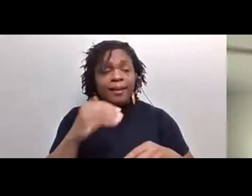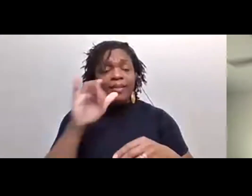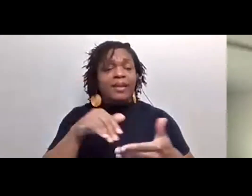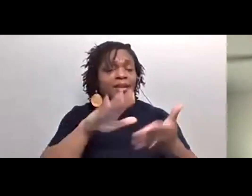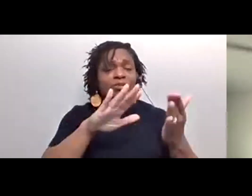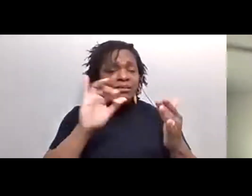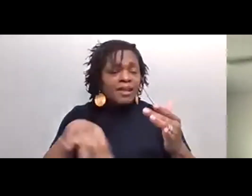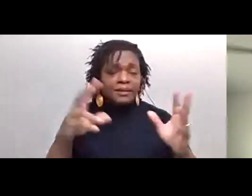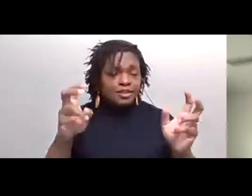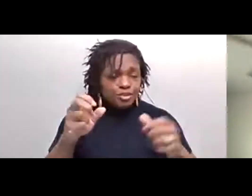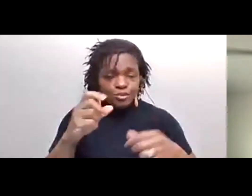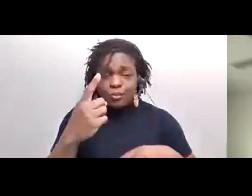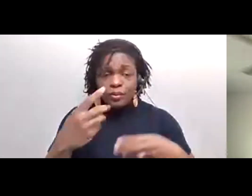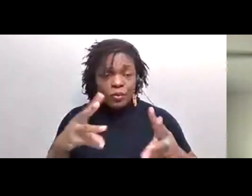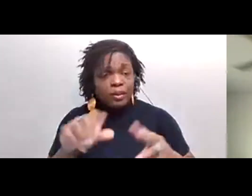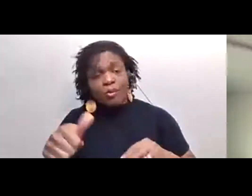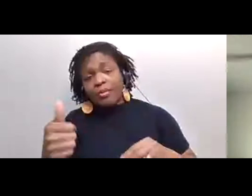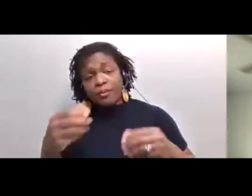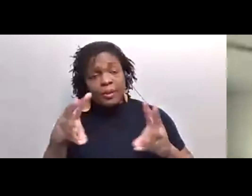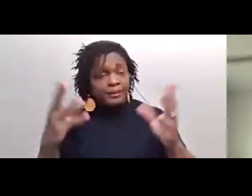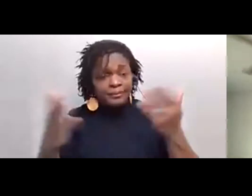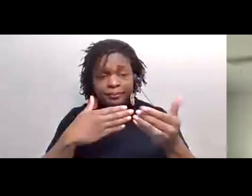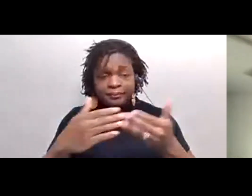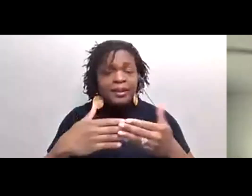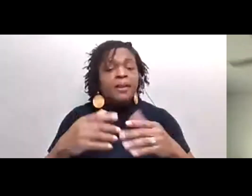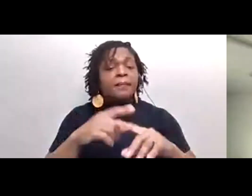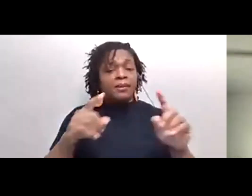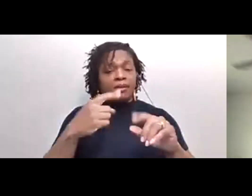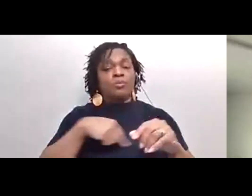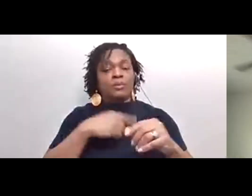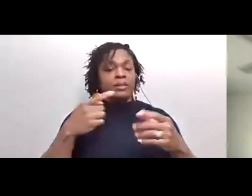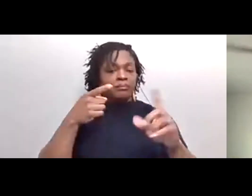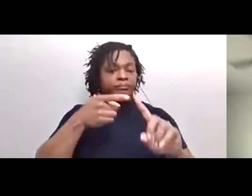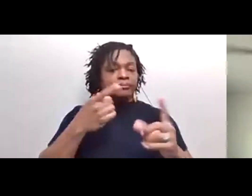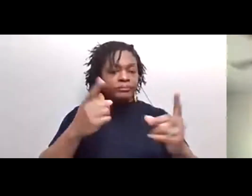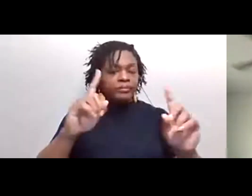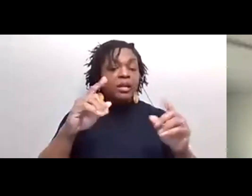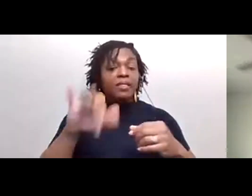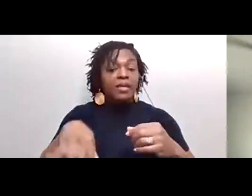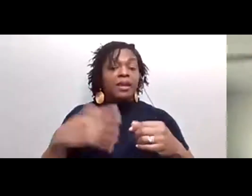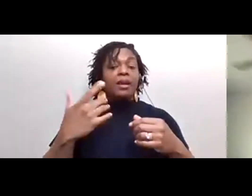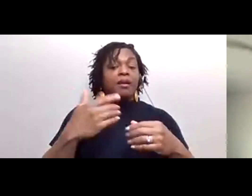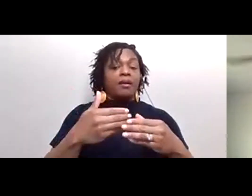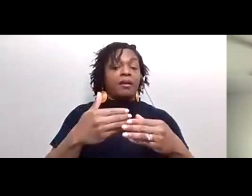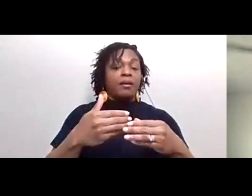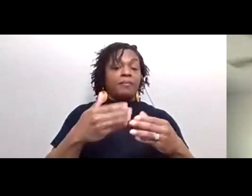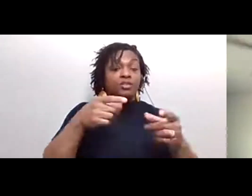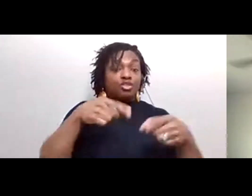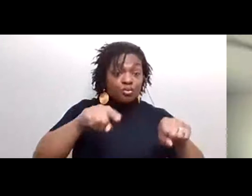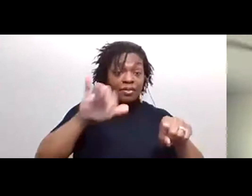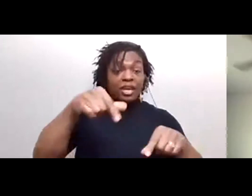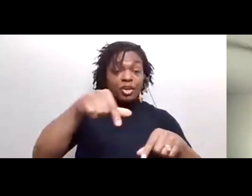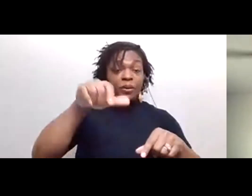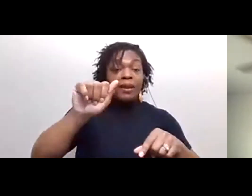the other. We have to wait for the following QAP period, or if we can do it for this one.